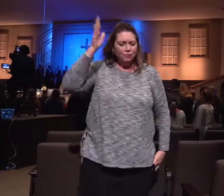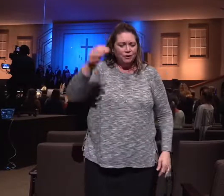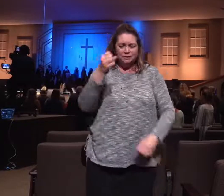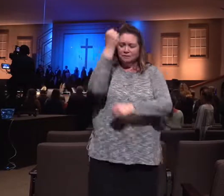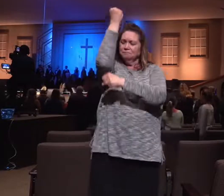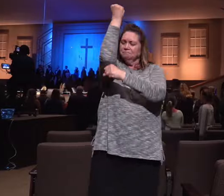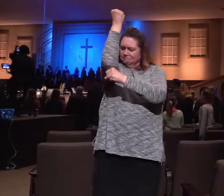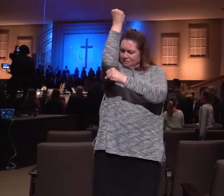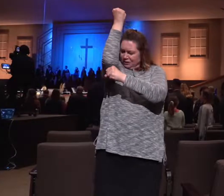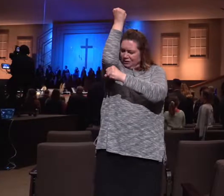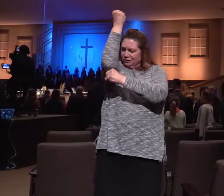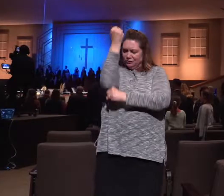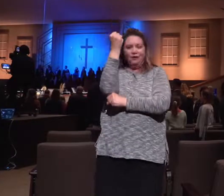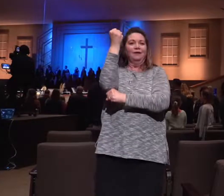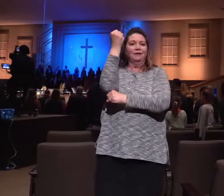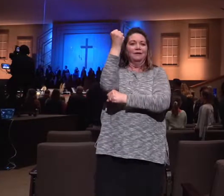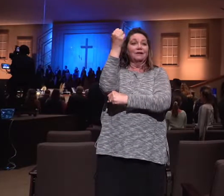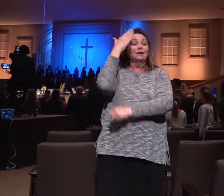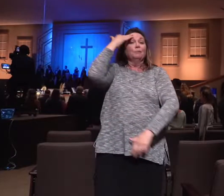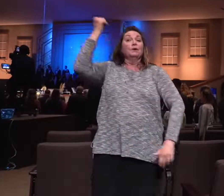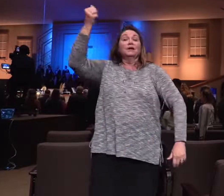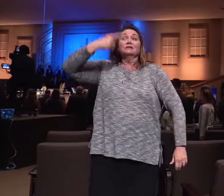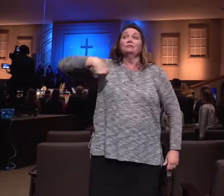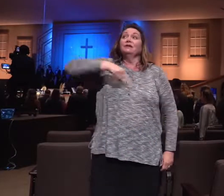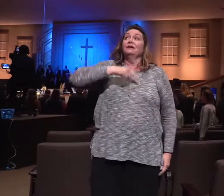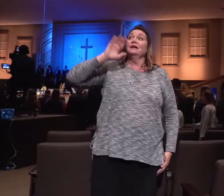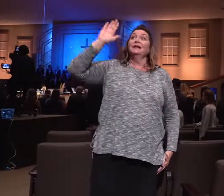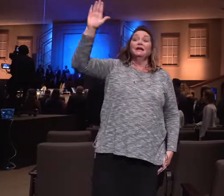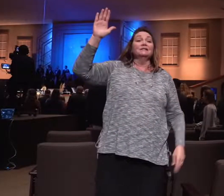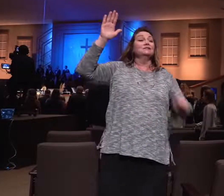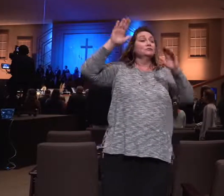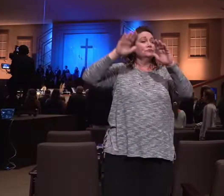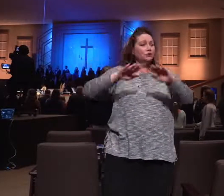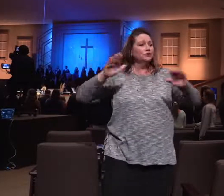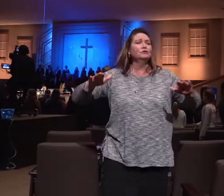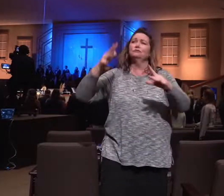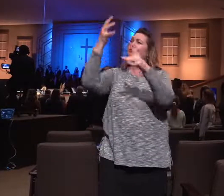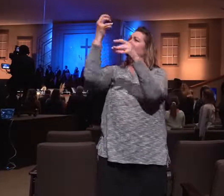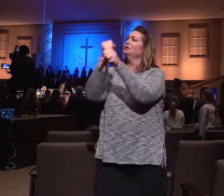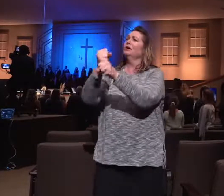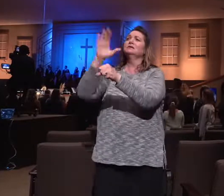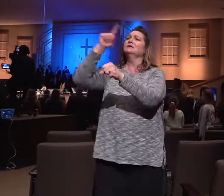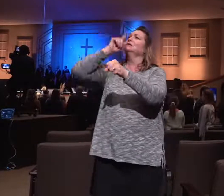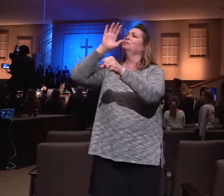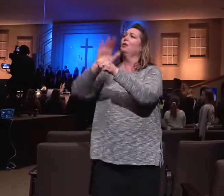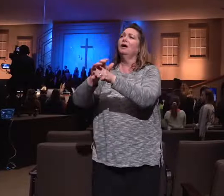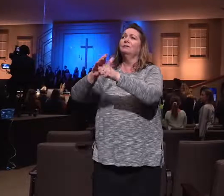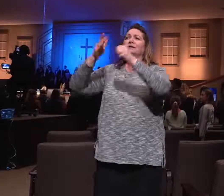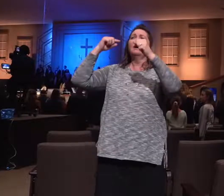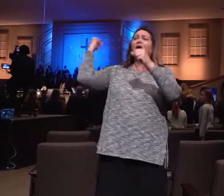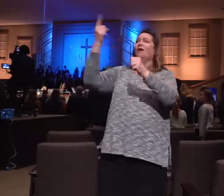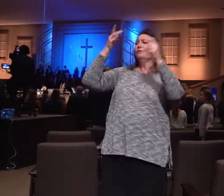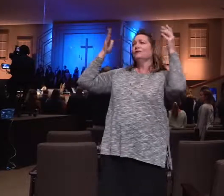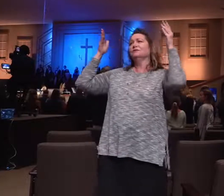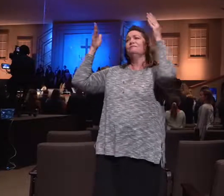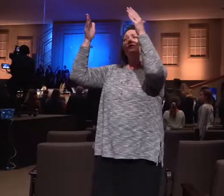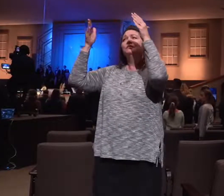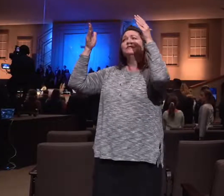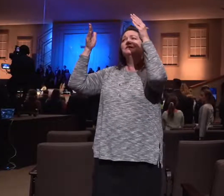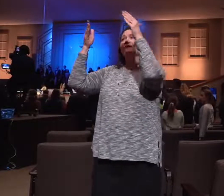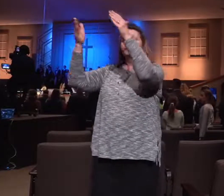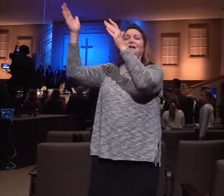as children of the promise. We will fix our eyes on him,